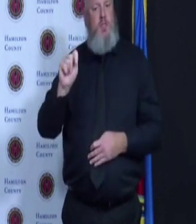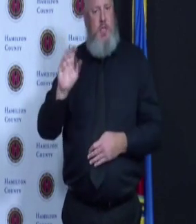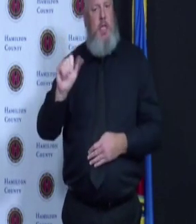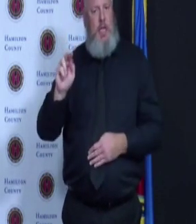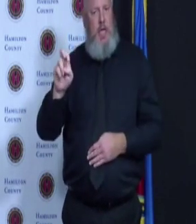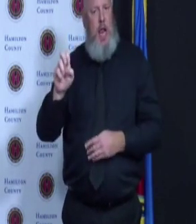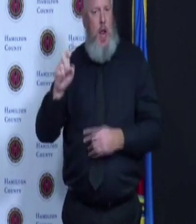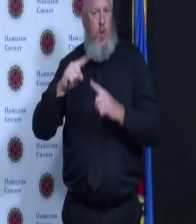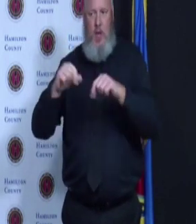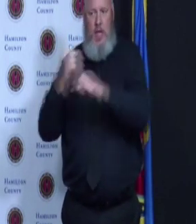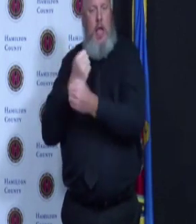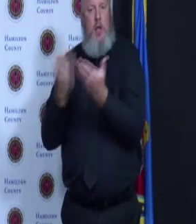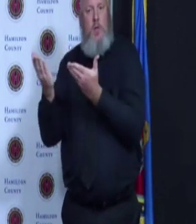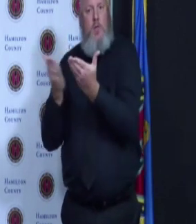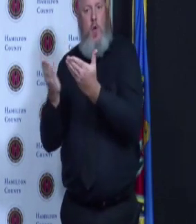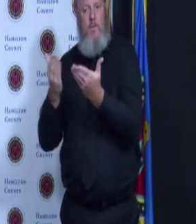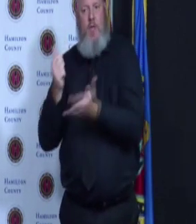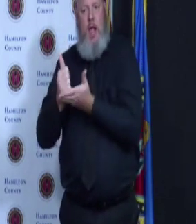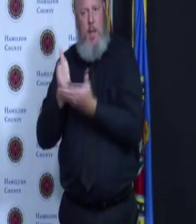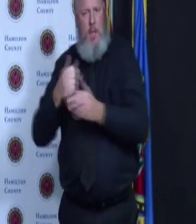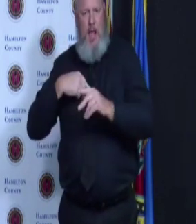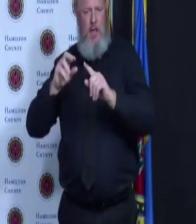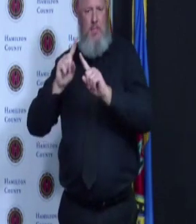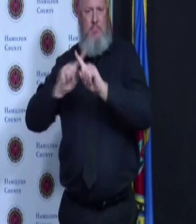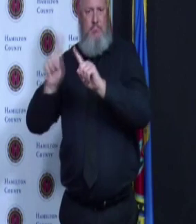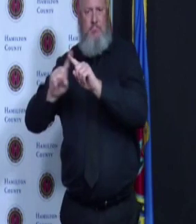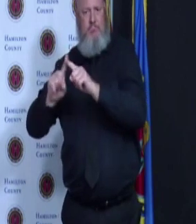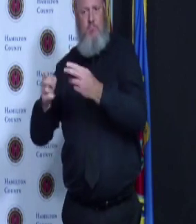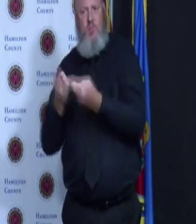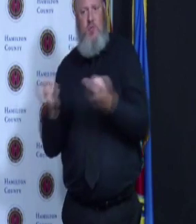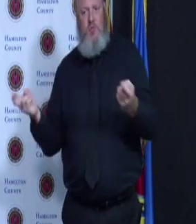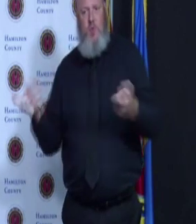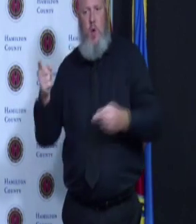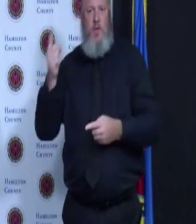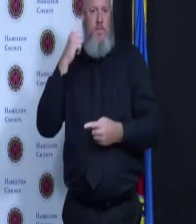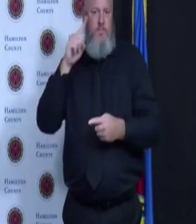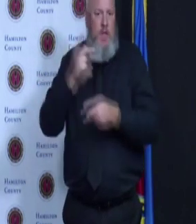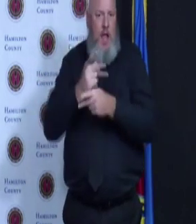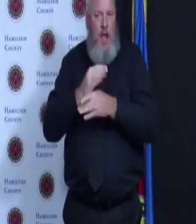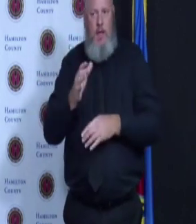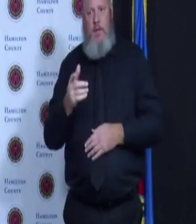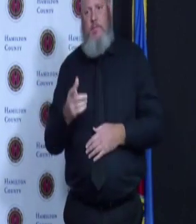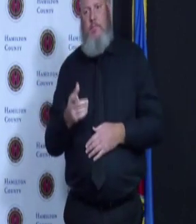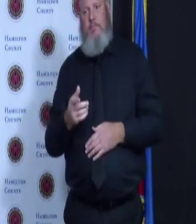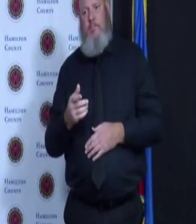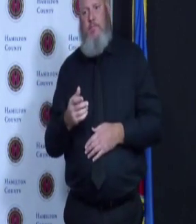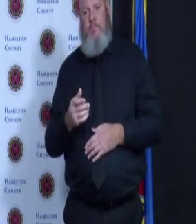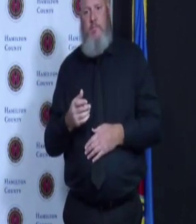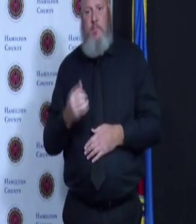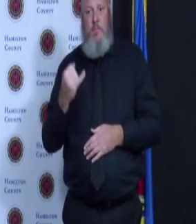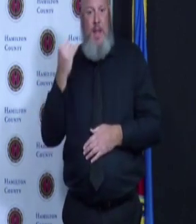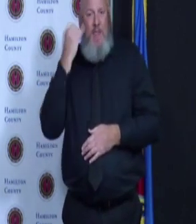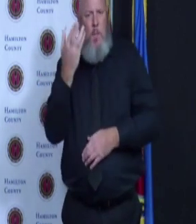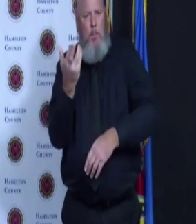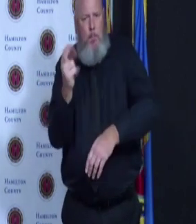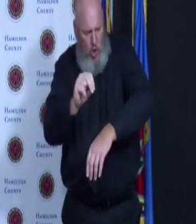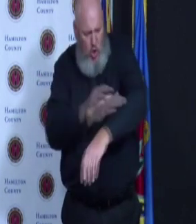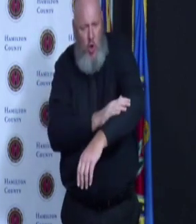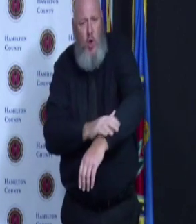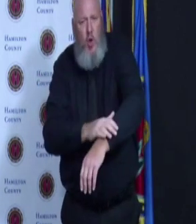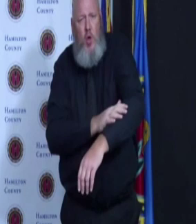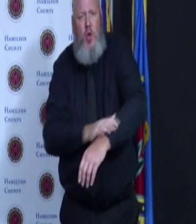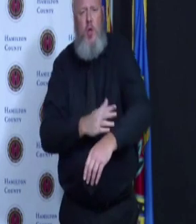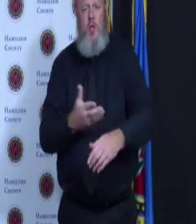of resources, such as eye care to taking care of lacerations to burn care. Just try not to